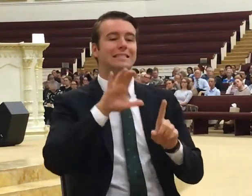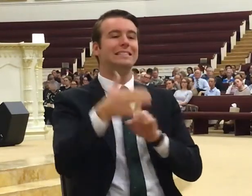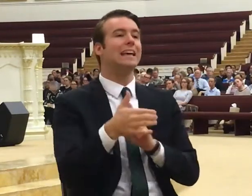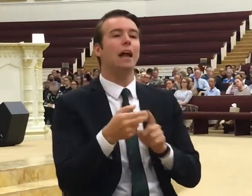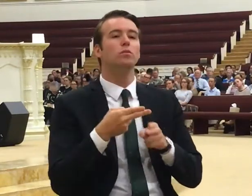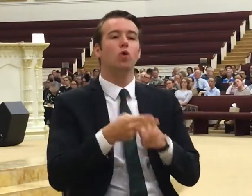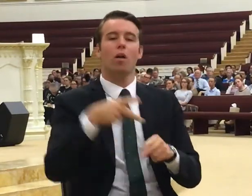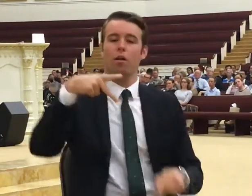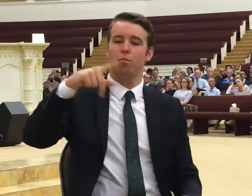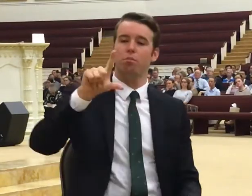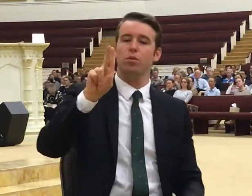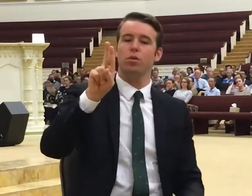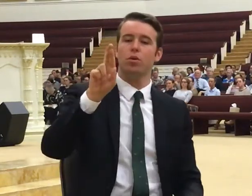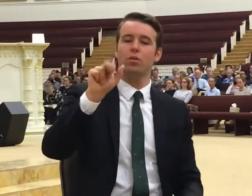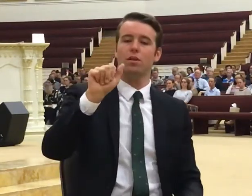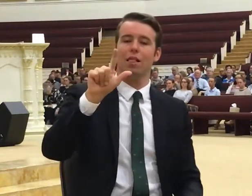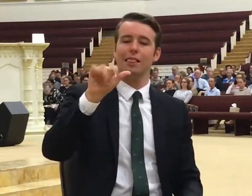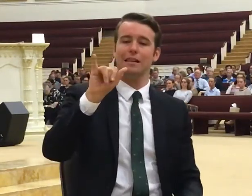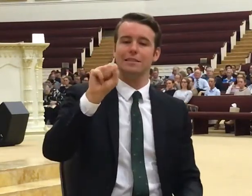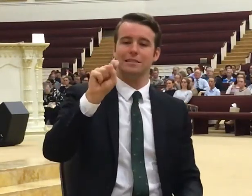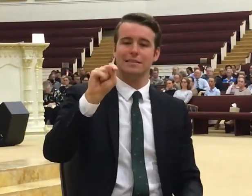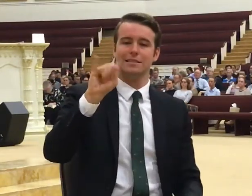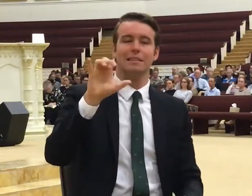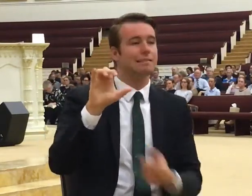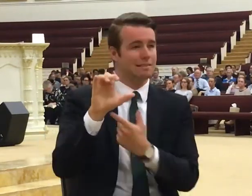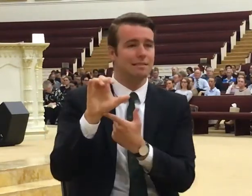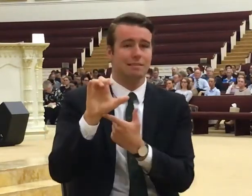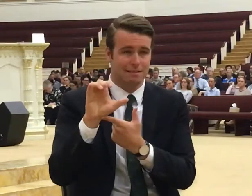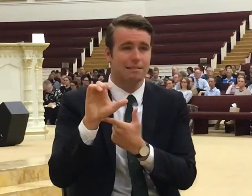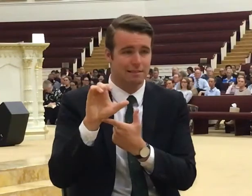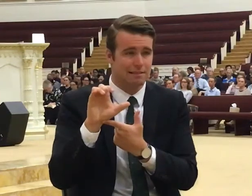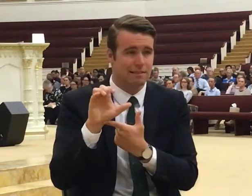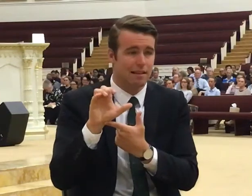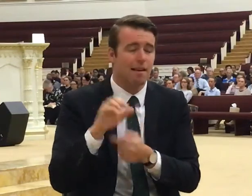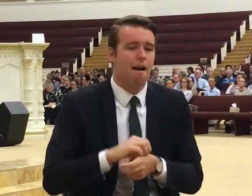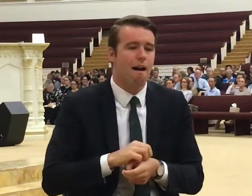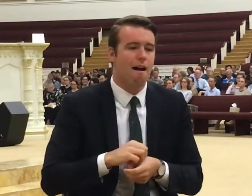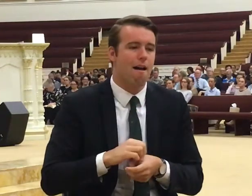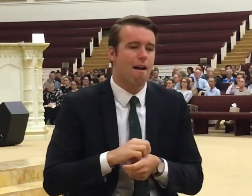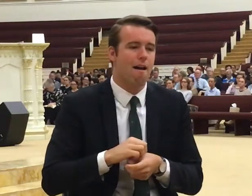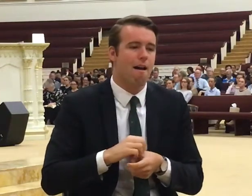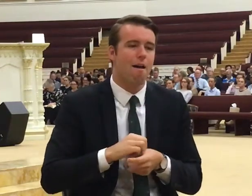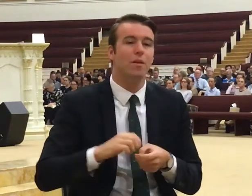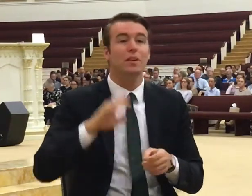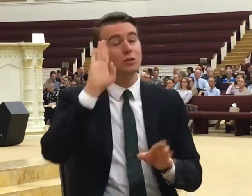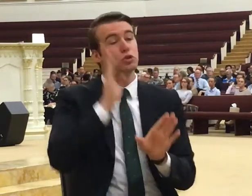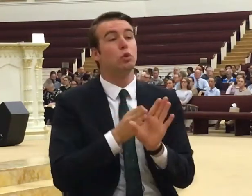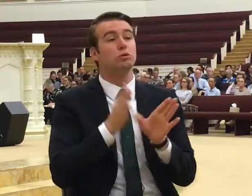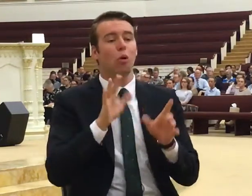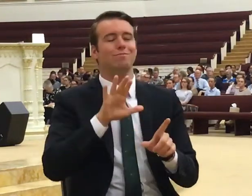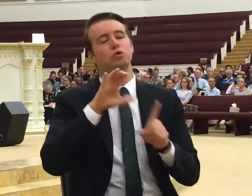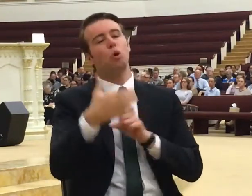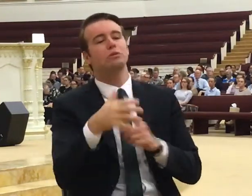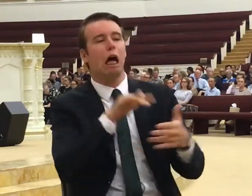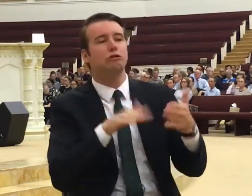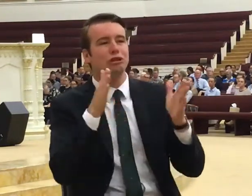society. And there is what sociologists call